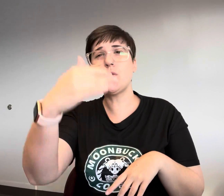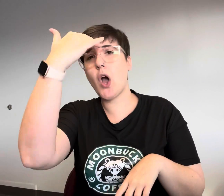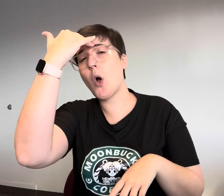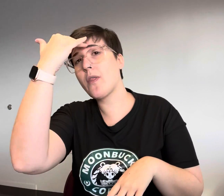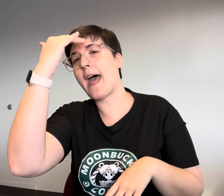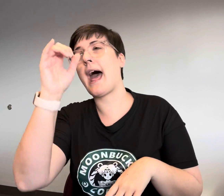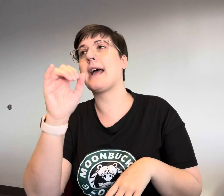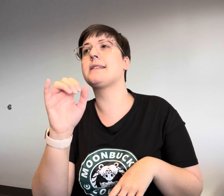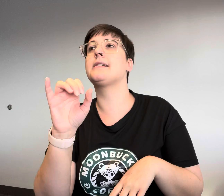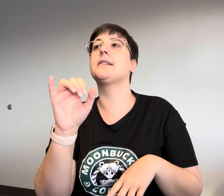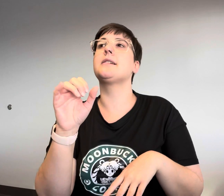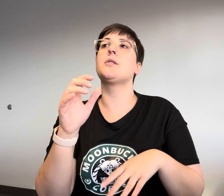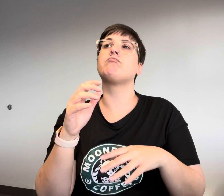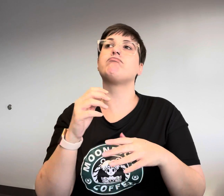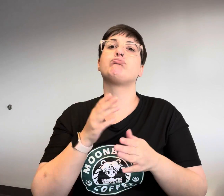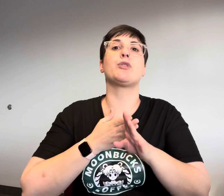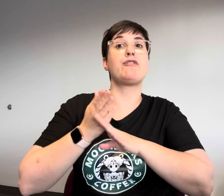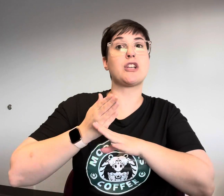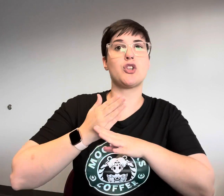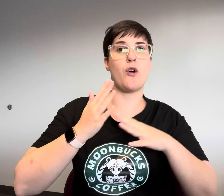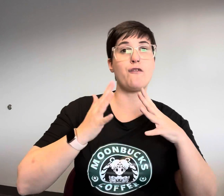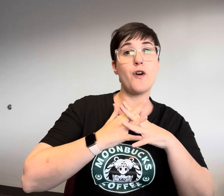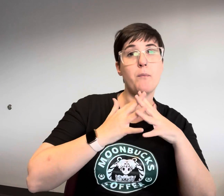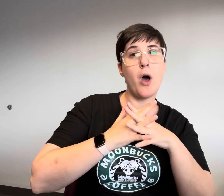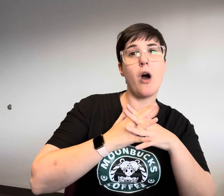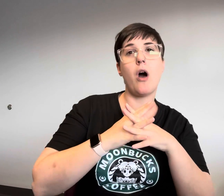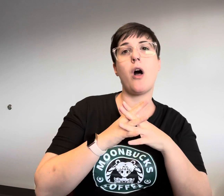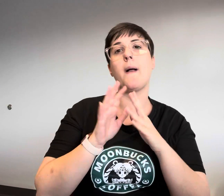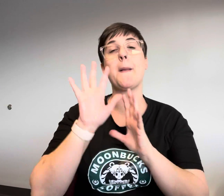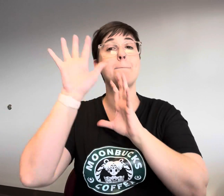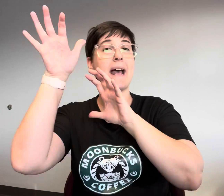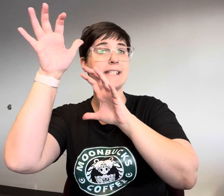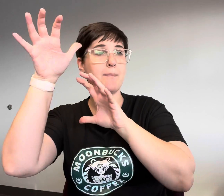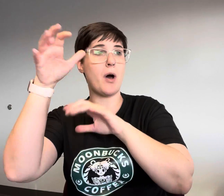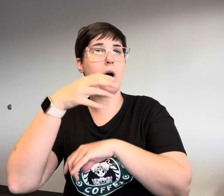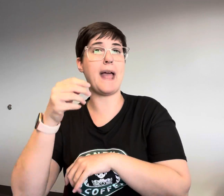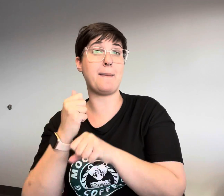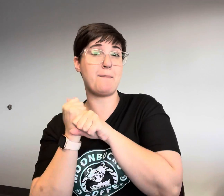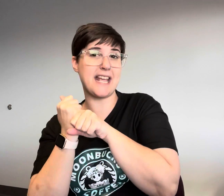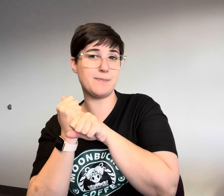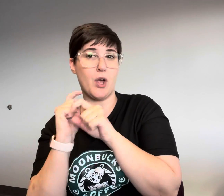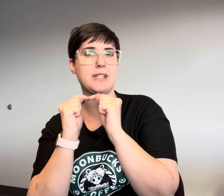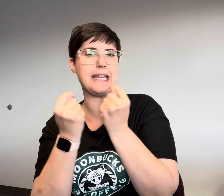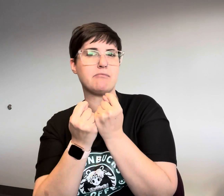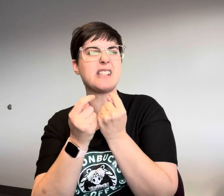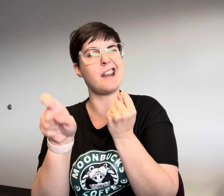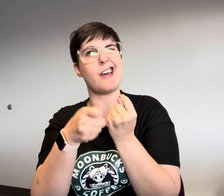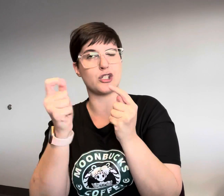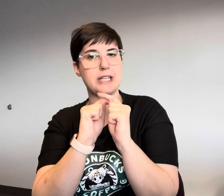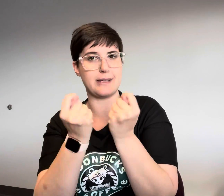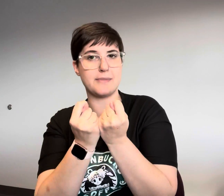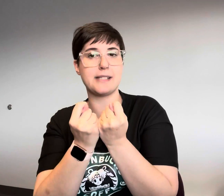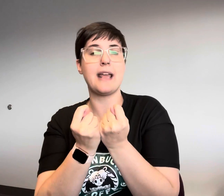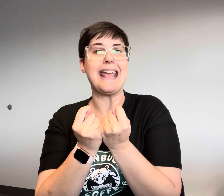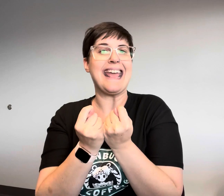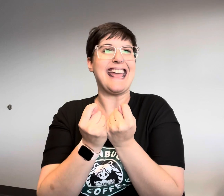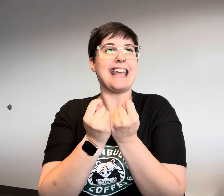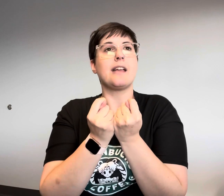know that professional football, basketball, and baseball teams and other teams,